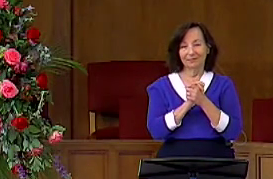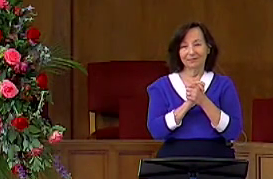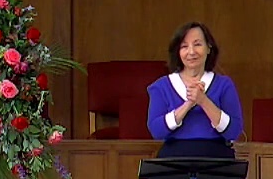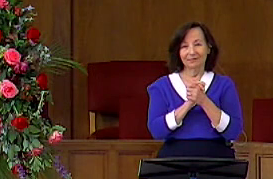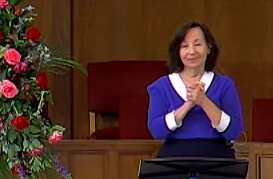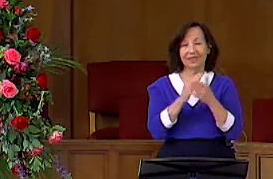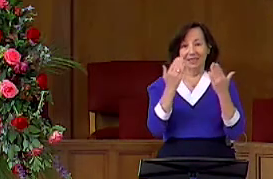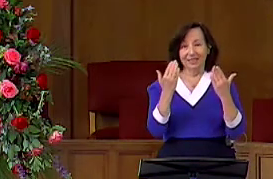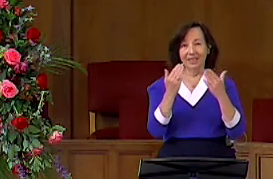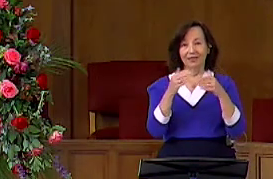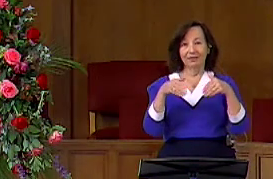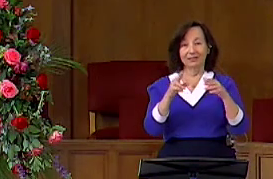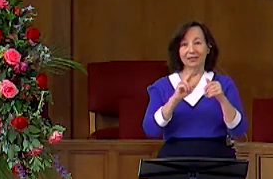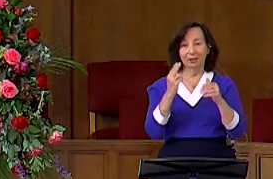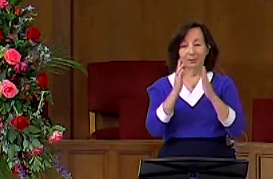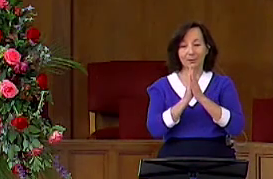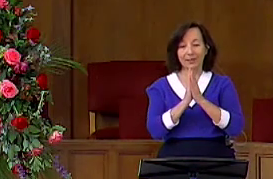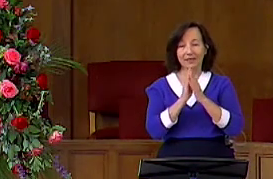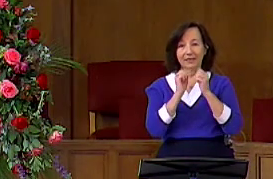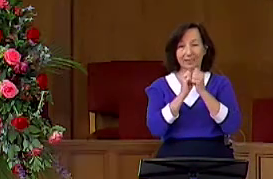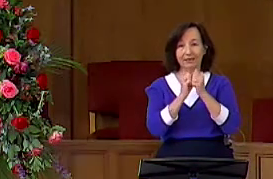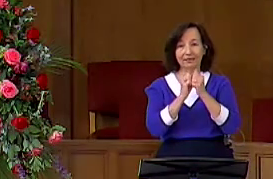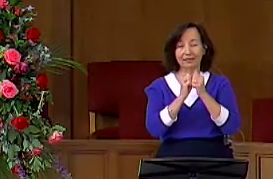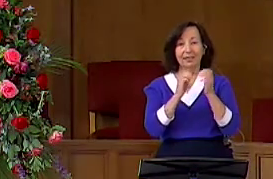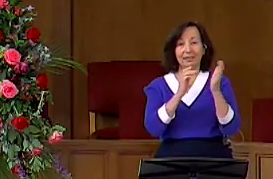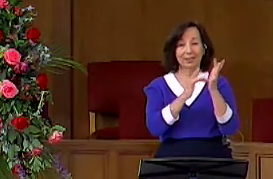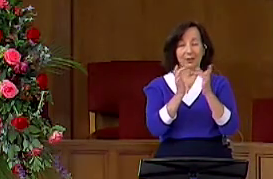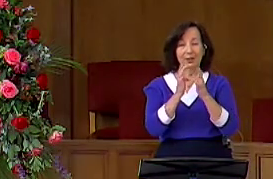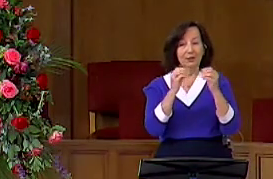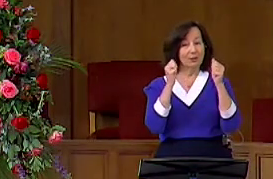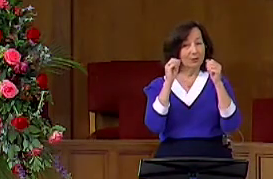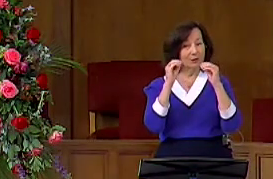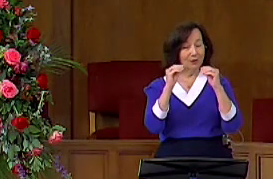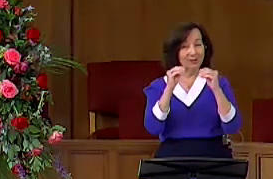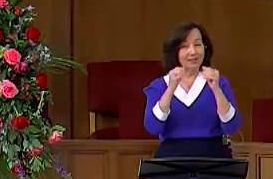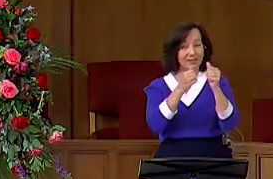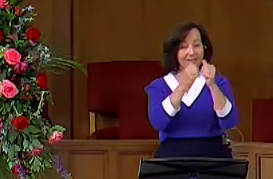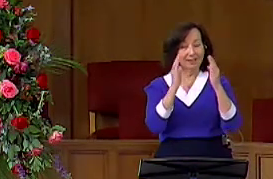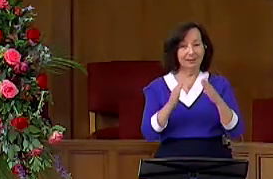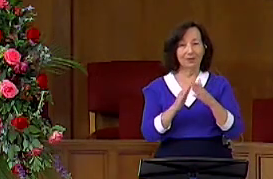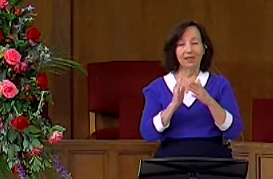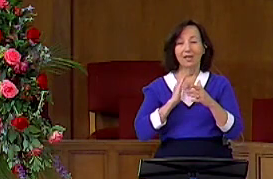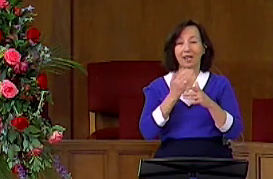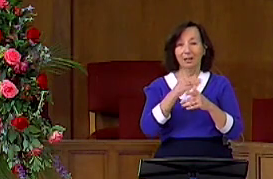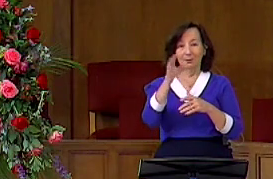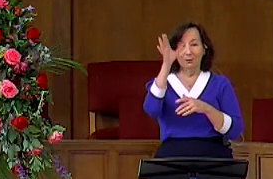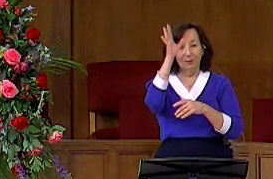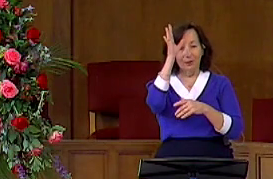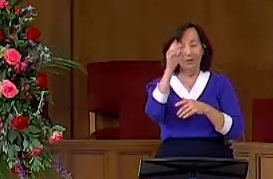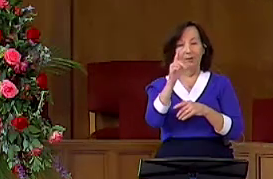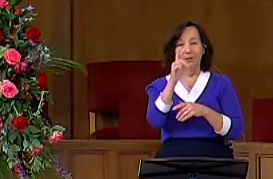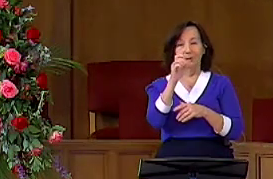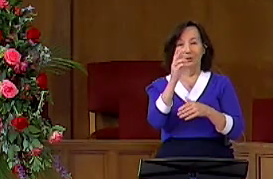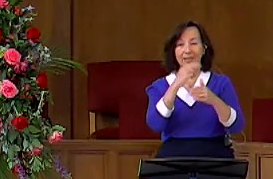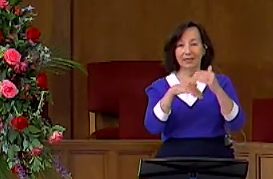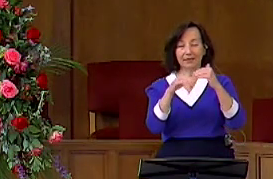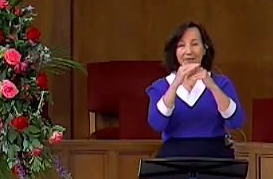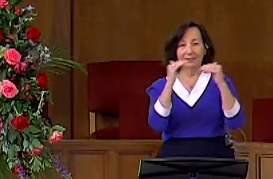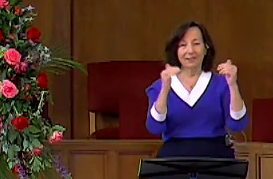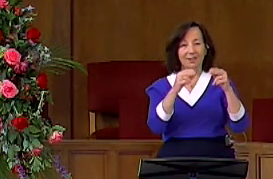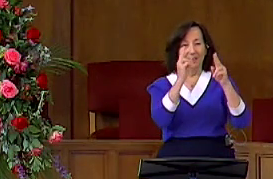And now, let us pray together the prayer that Jesus taught his disciples to pray. Our Father, who art in